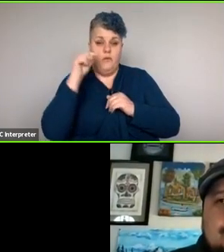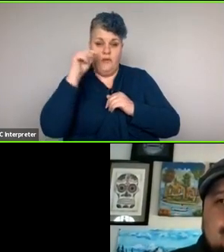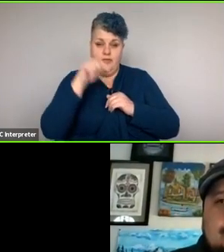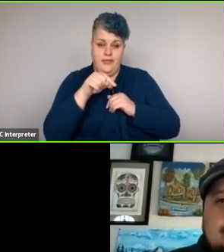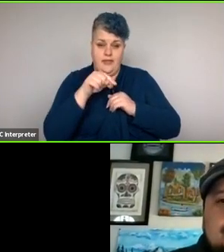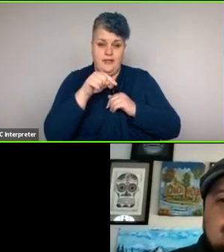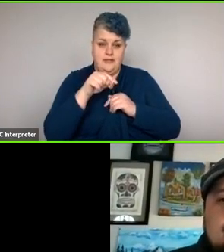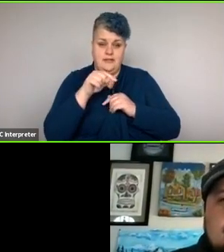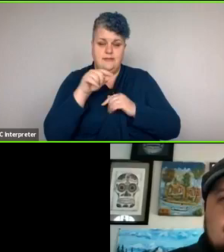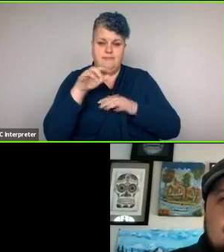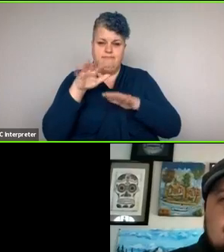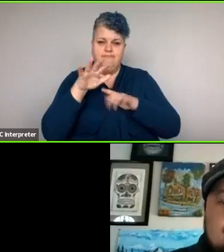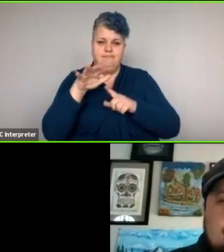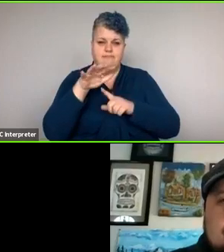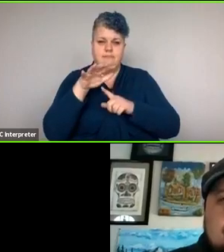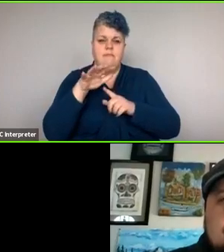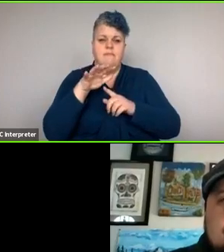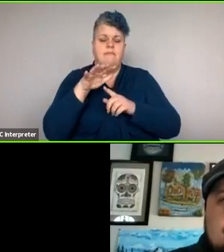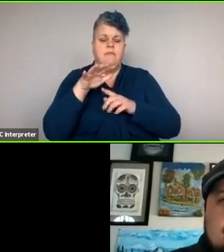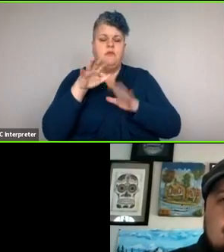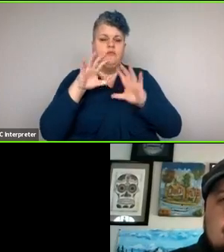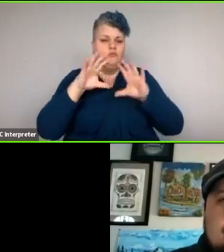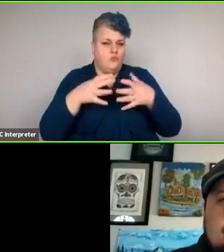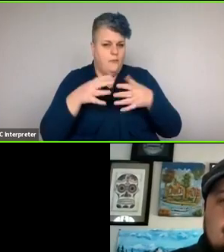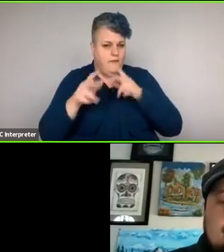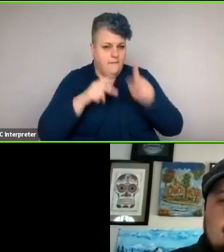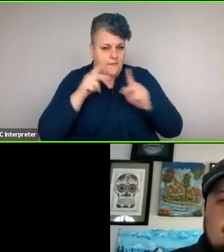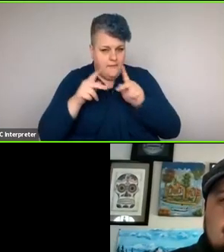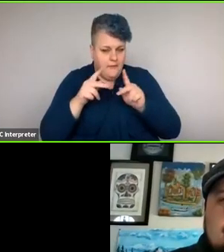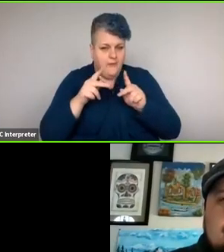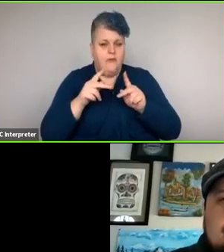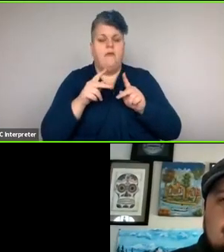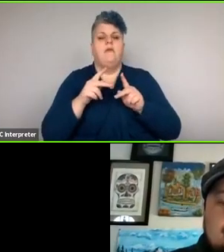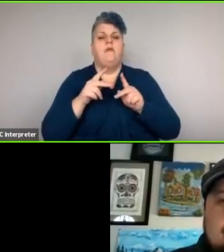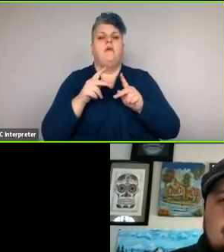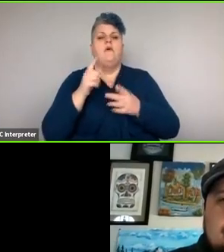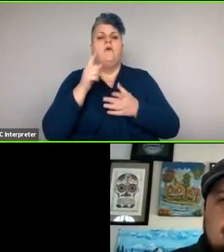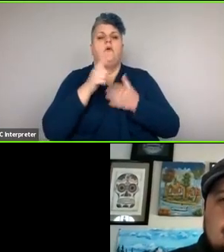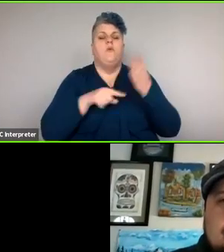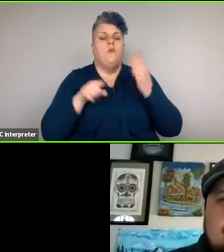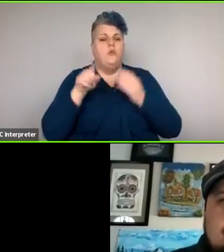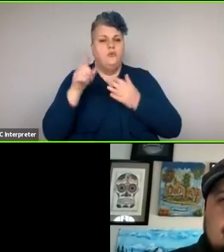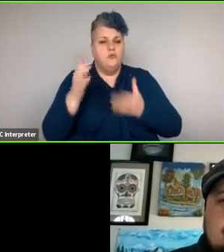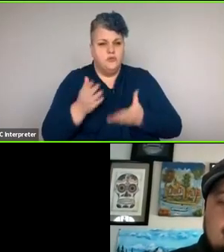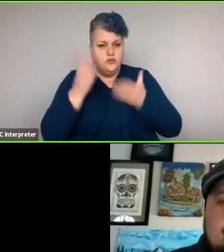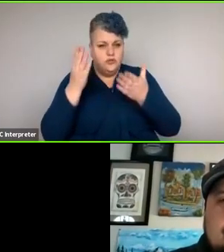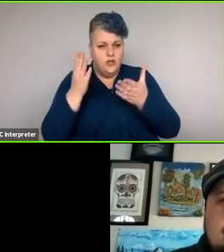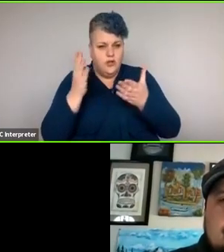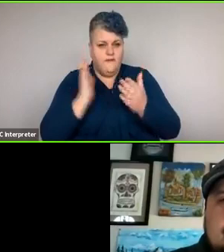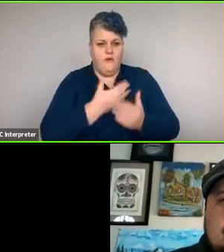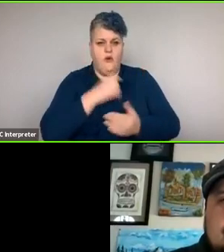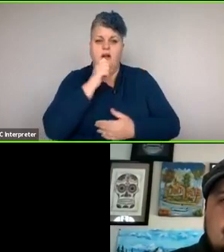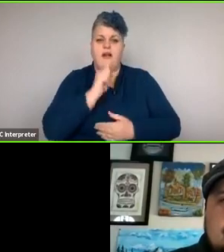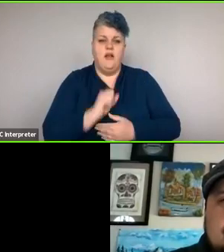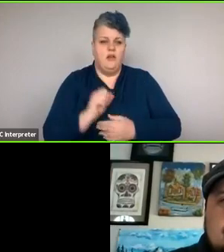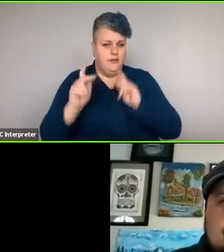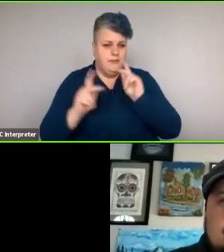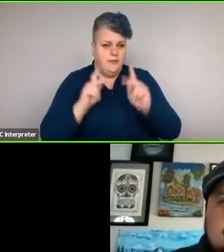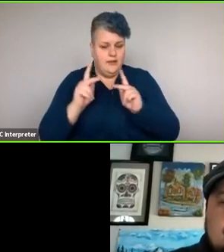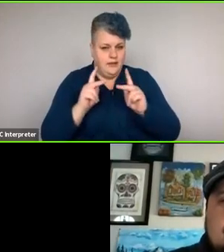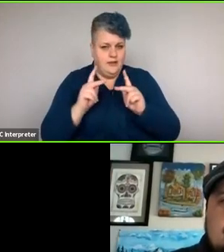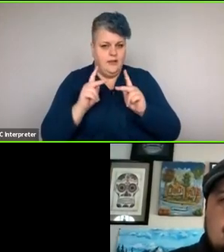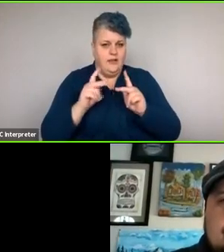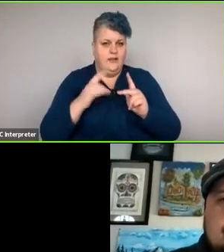particular population as well. What are some of the things that you would suggest for our elderly population if they